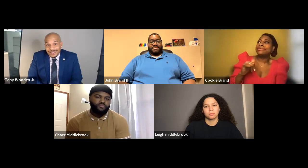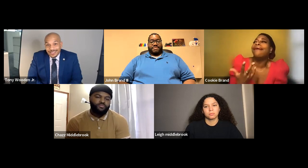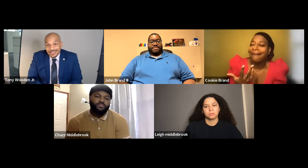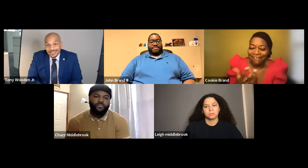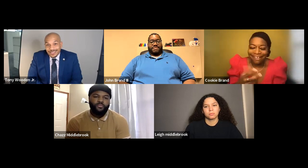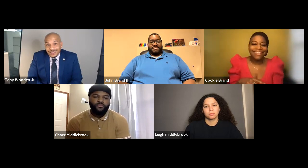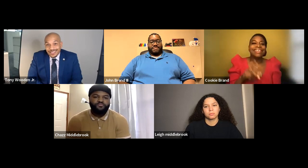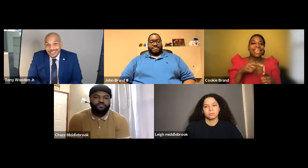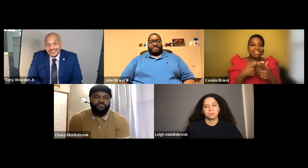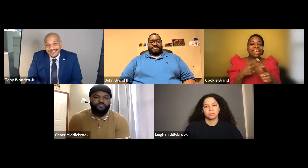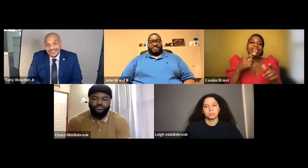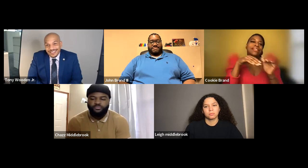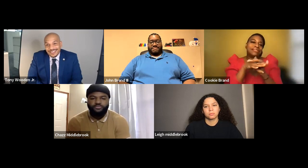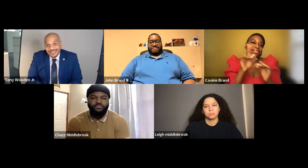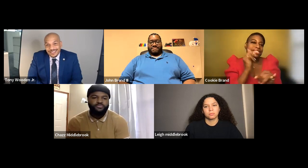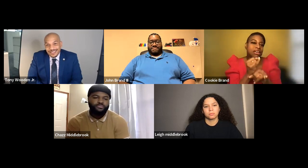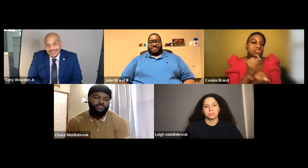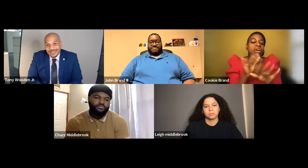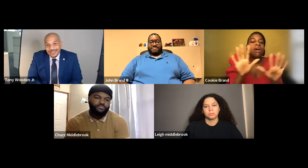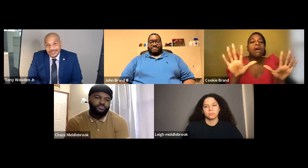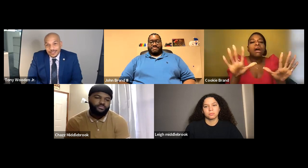would go to other schools and see,